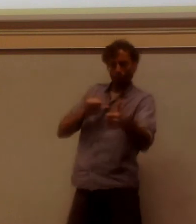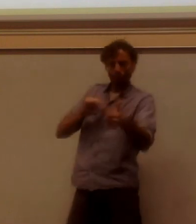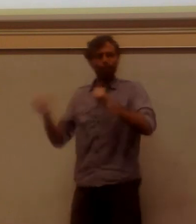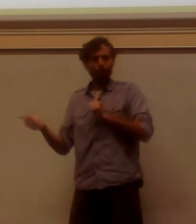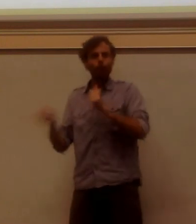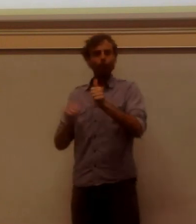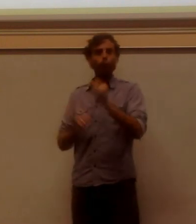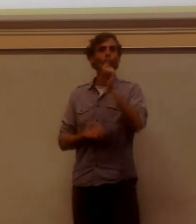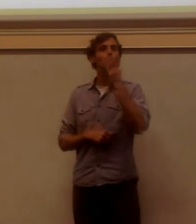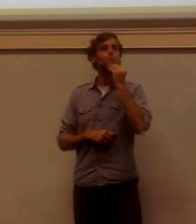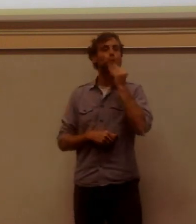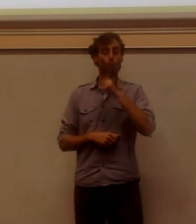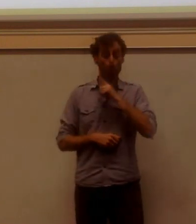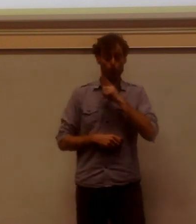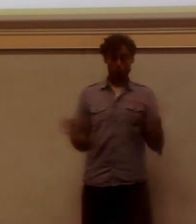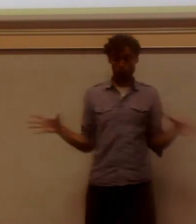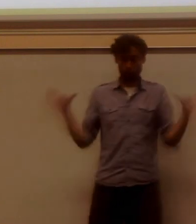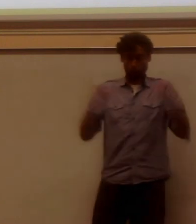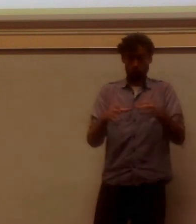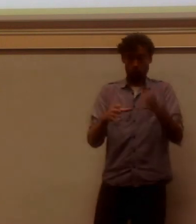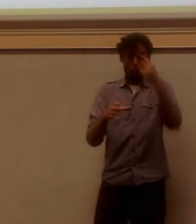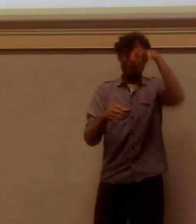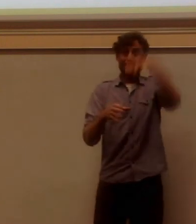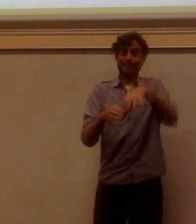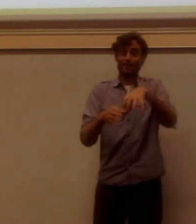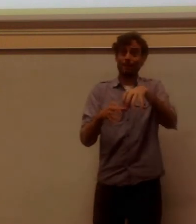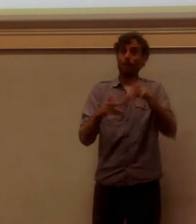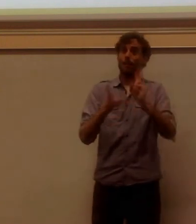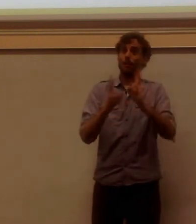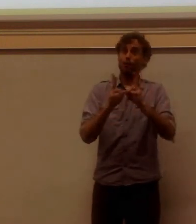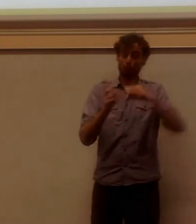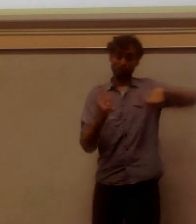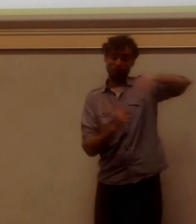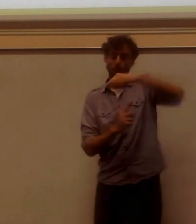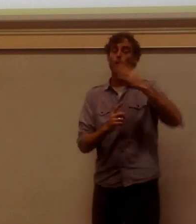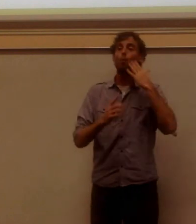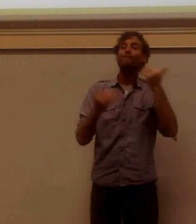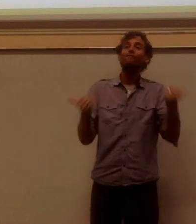in receiving a call, and also deaf callers' expectations.